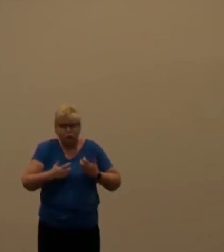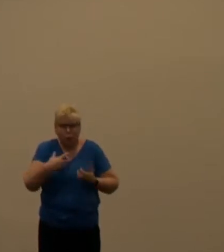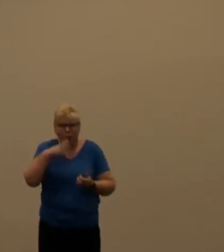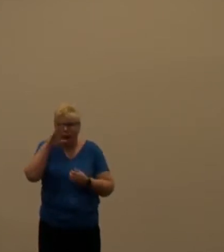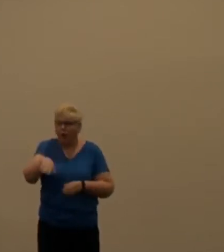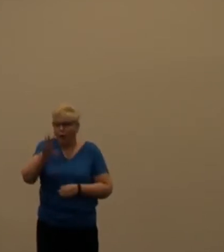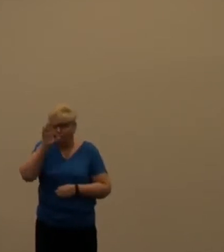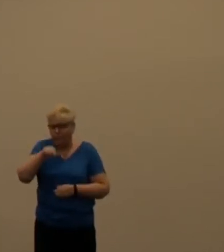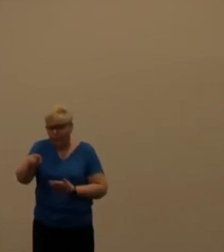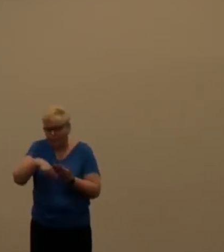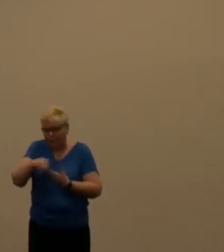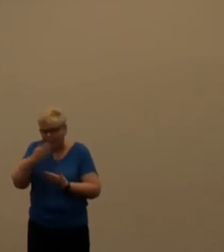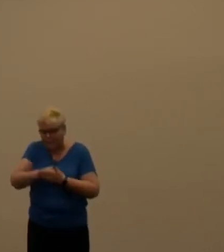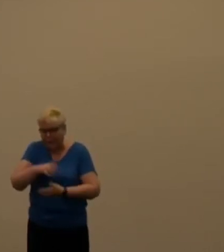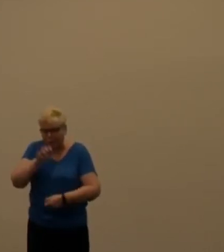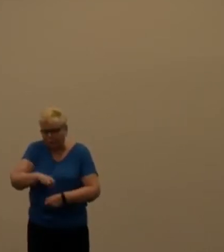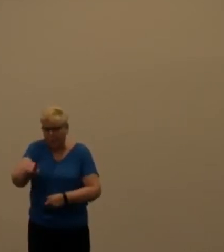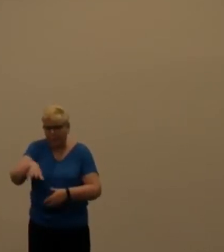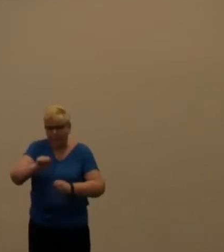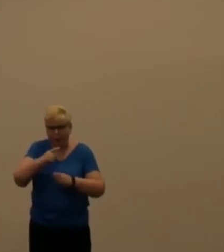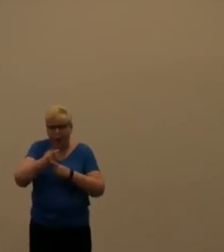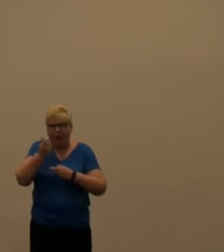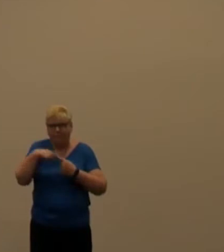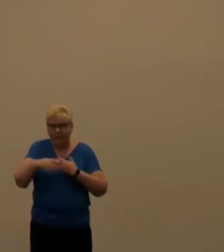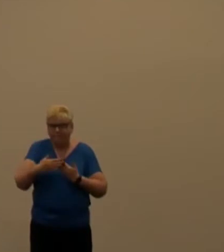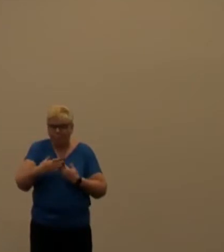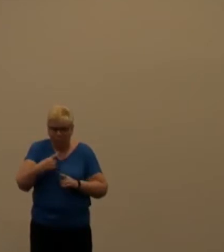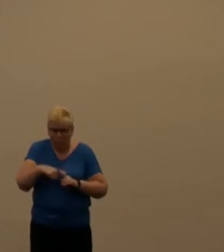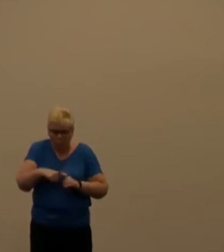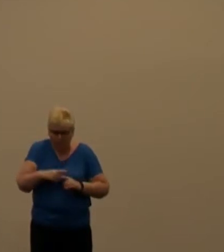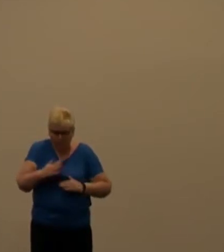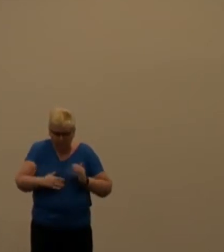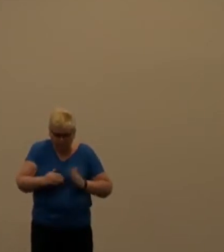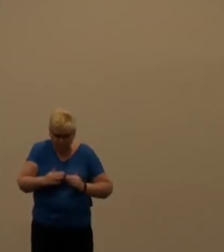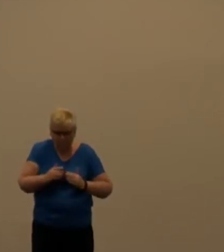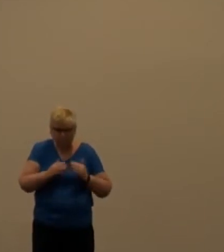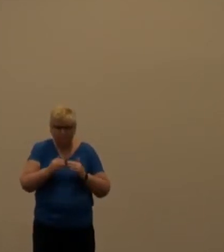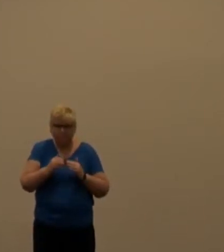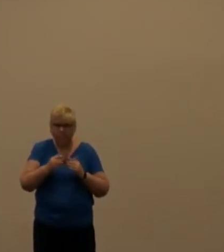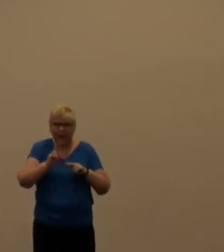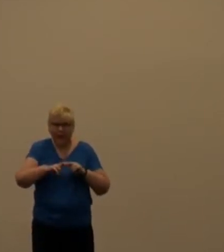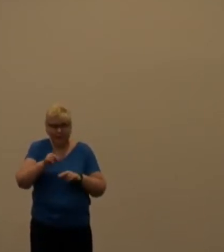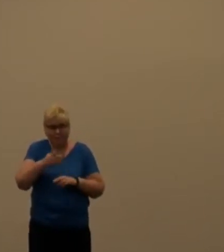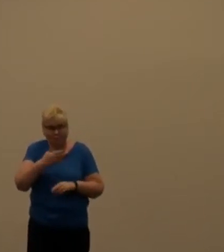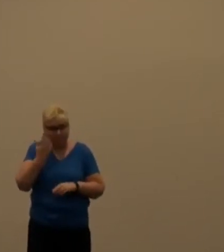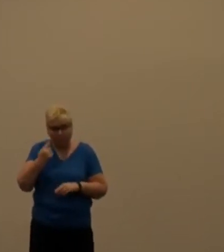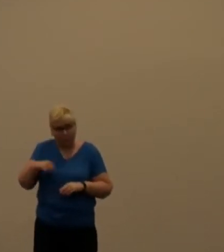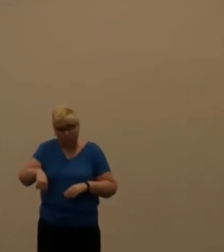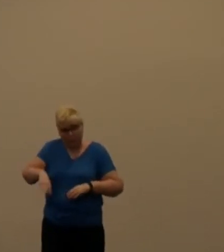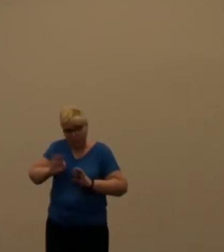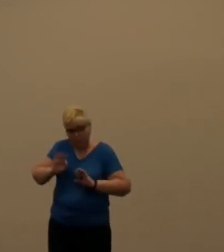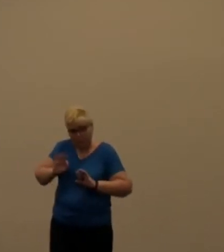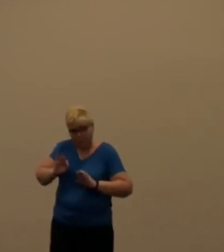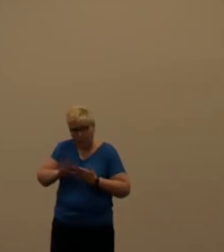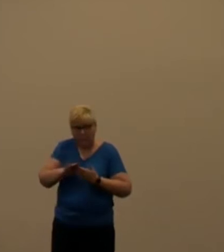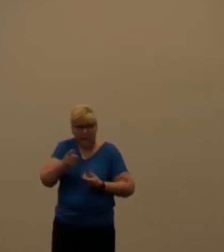was actually pretty fun to do something. We can actually talk to each other. Because if you haven't done that part, people are not that willing